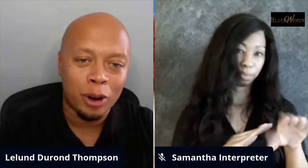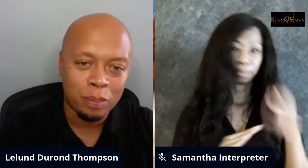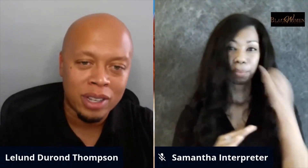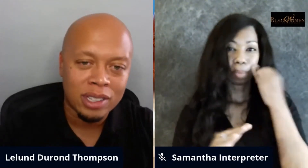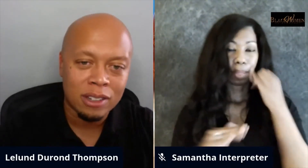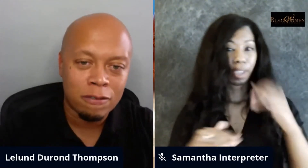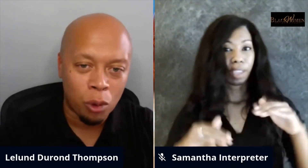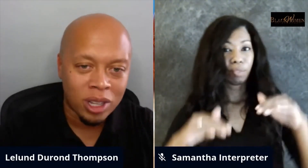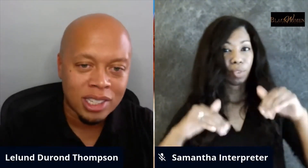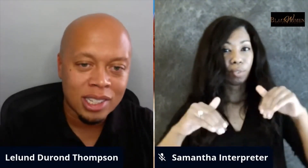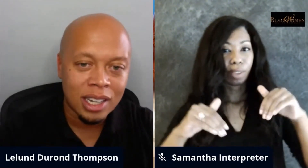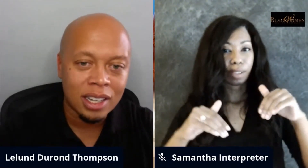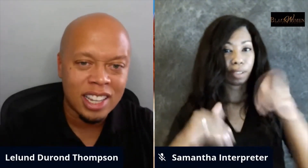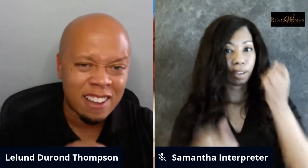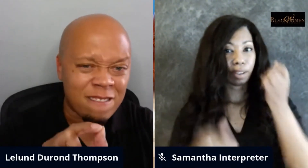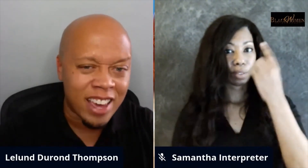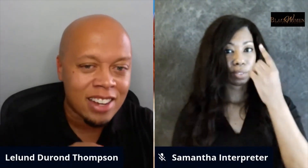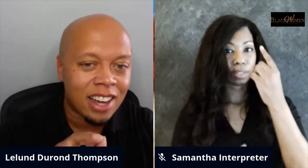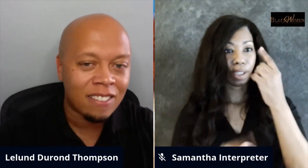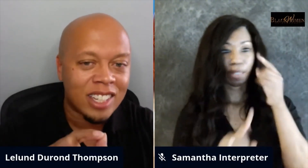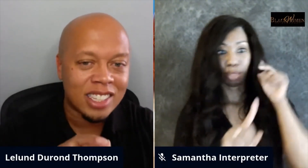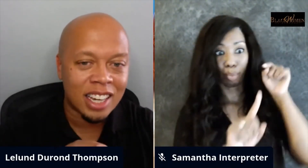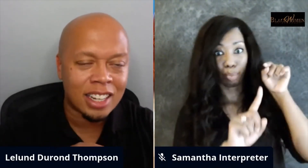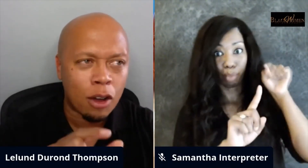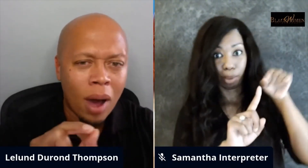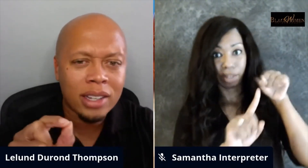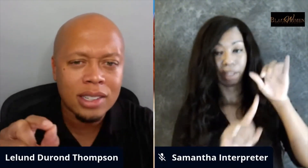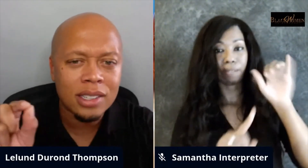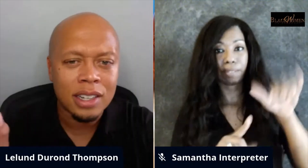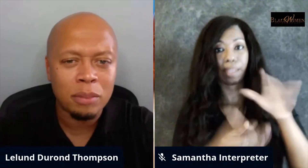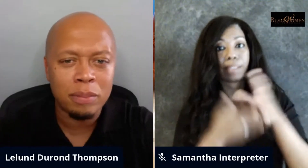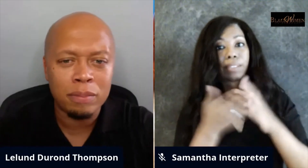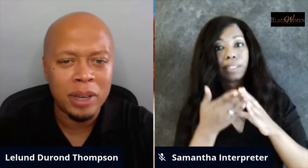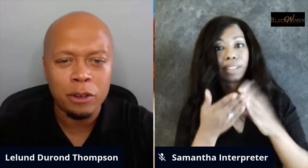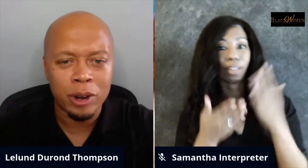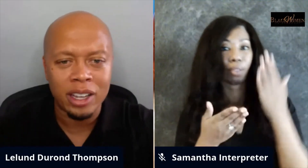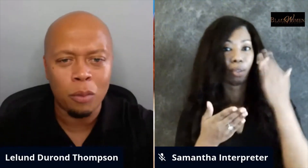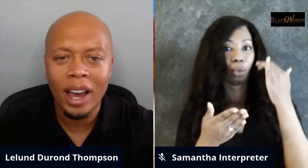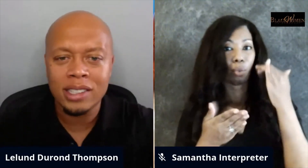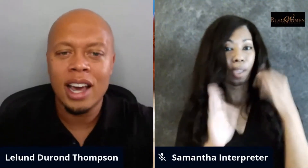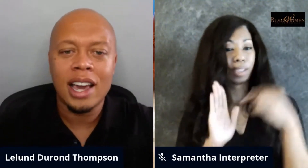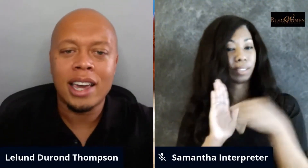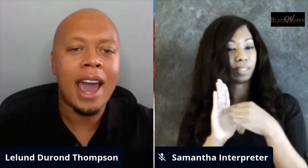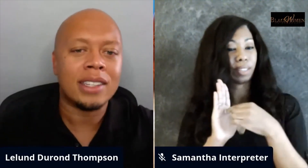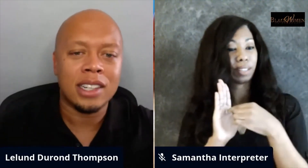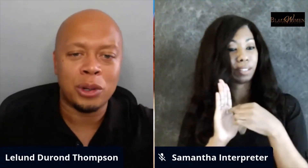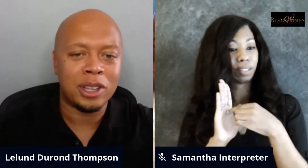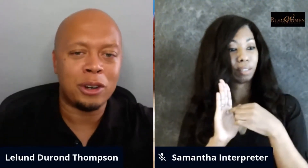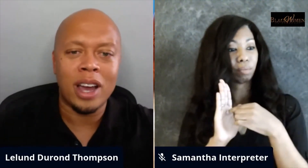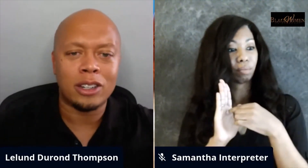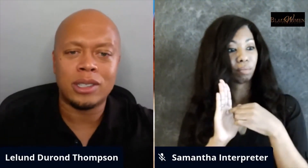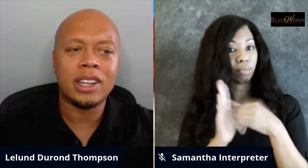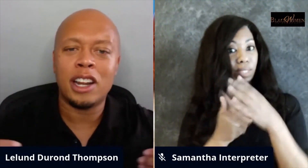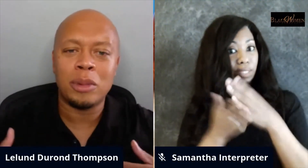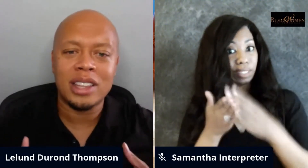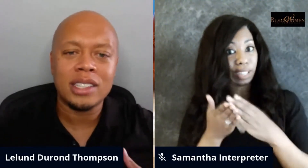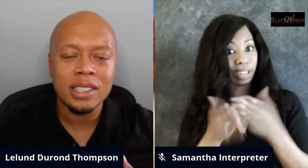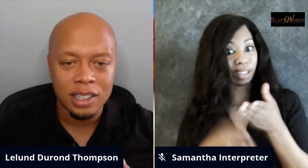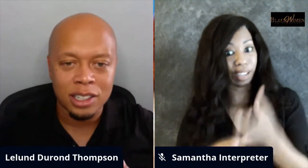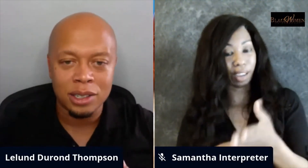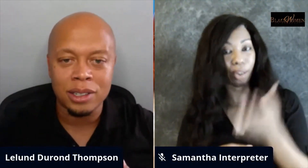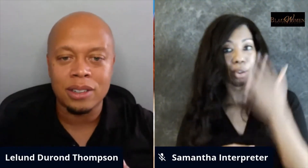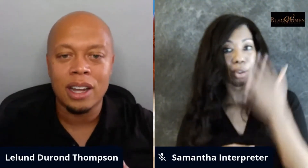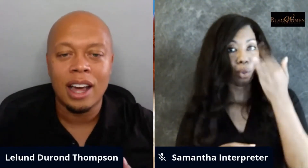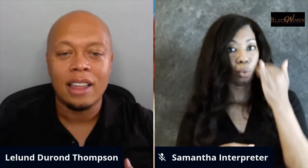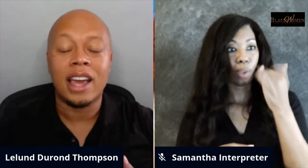the purpose for the scene, the event of the scene, like why is this scene being written? Why is casting or the director sending me this